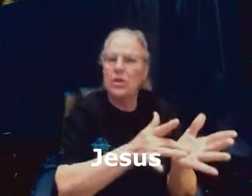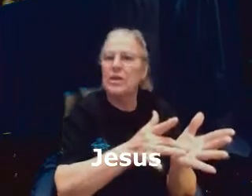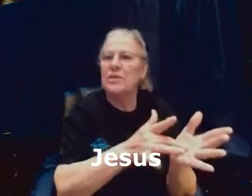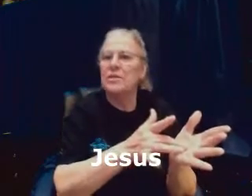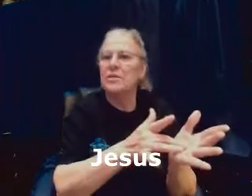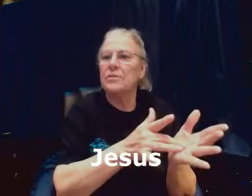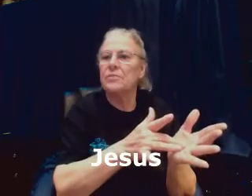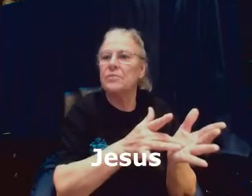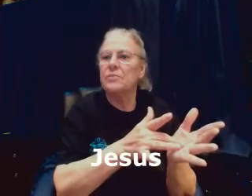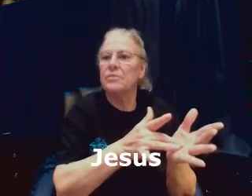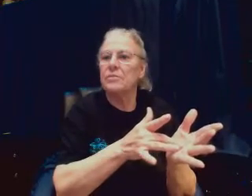Jesus.